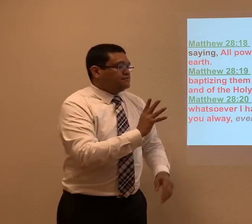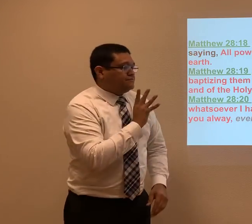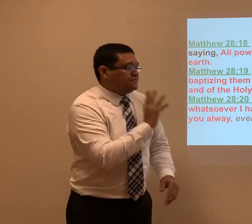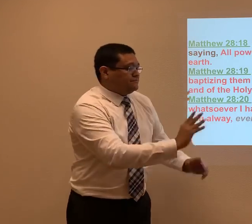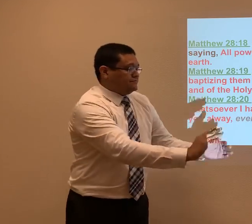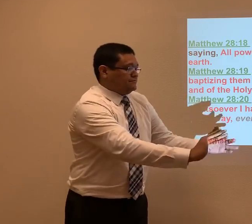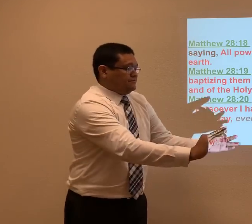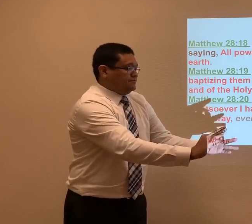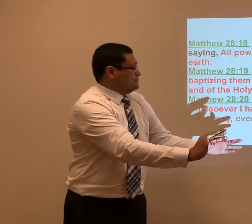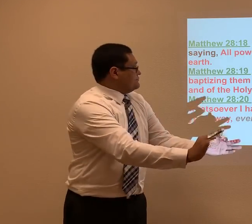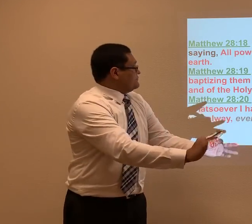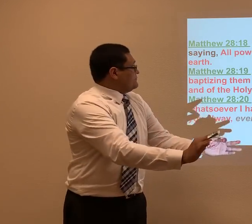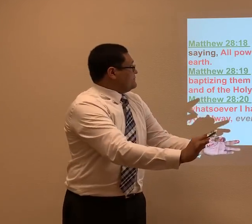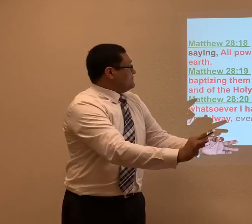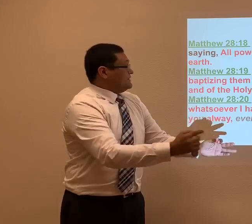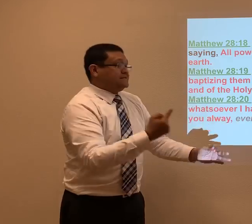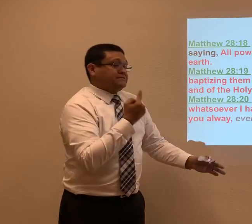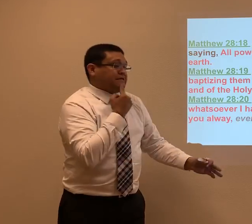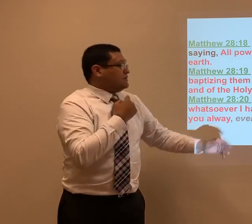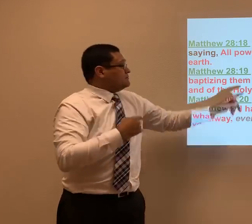his disciples, he's talking to them, and he said,